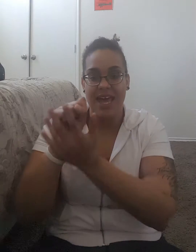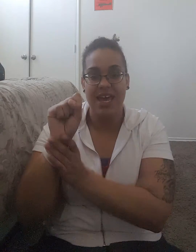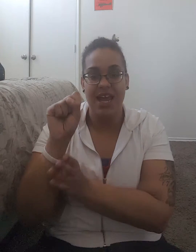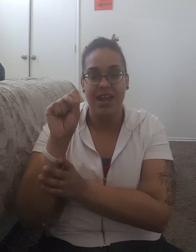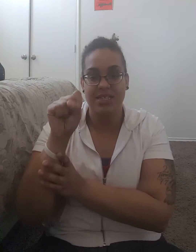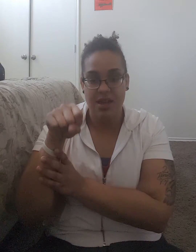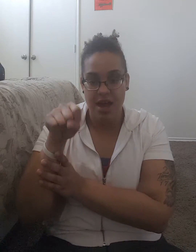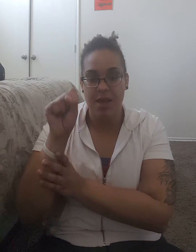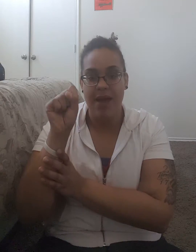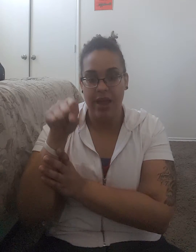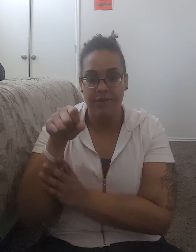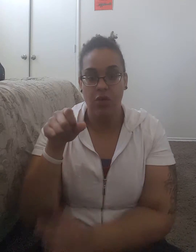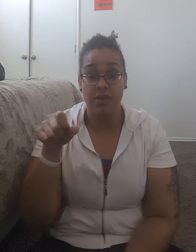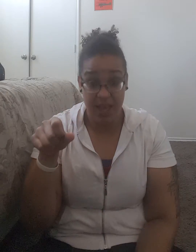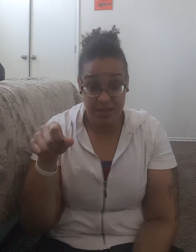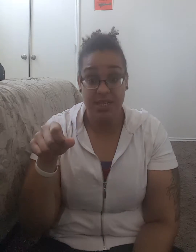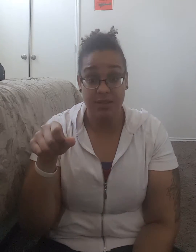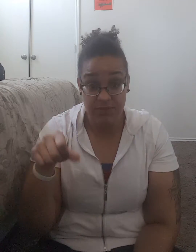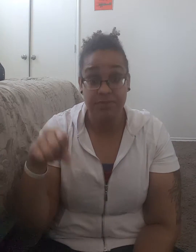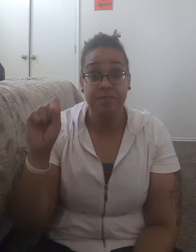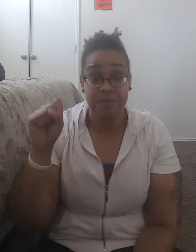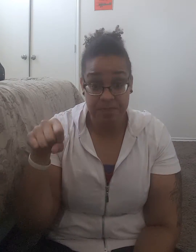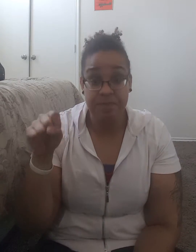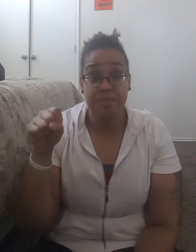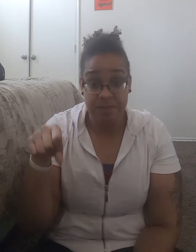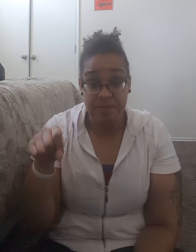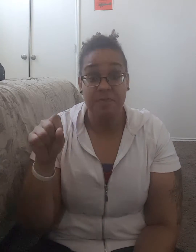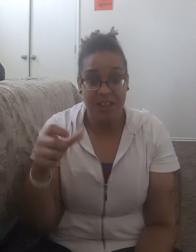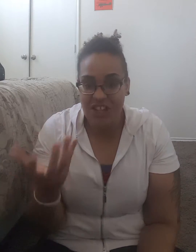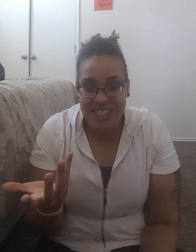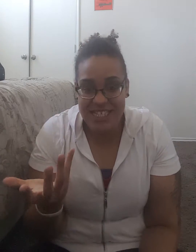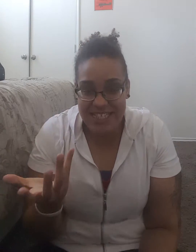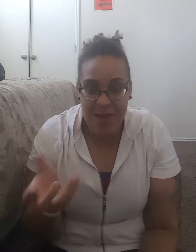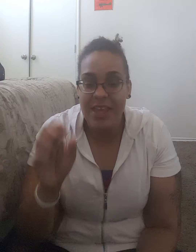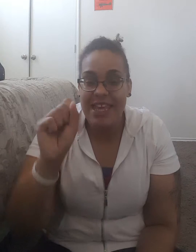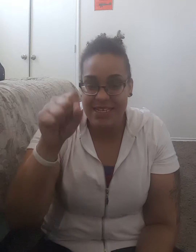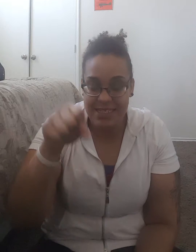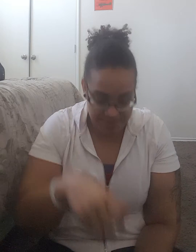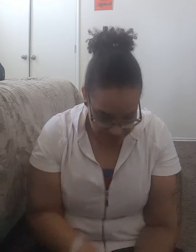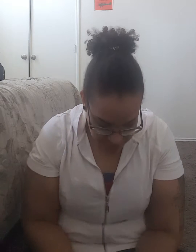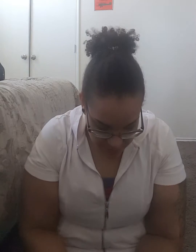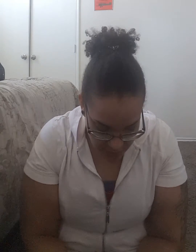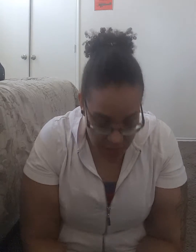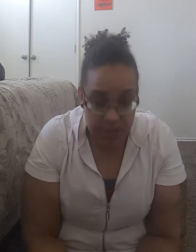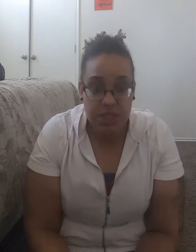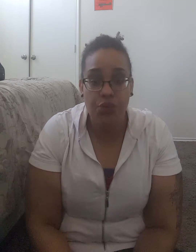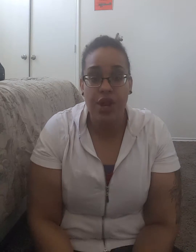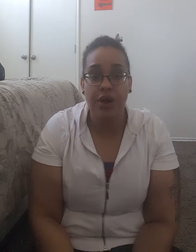head and it's nodding back and forth. Like, see? It looks the same. Yes. So no.